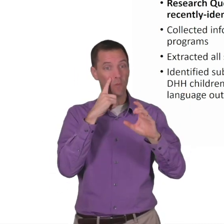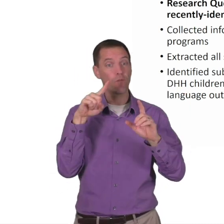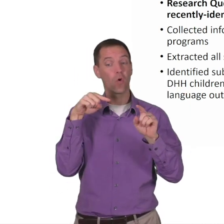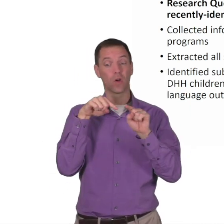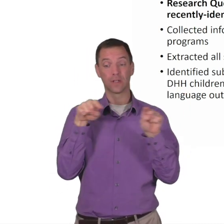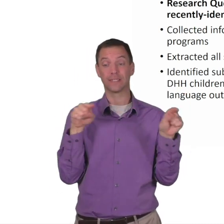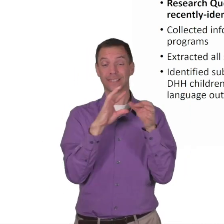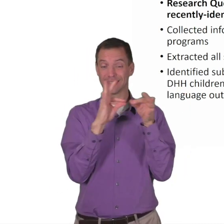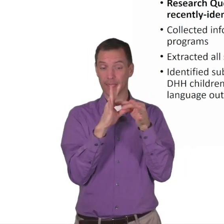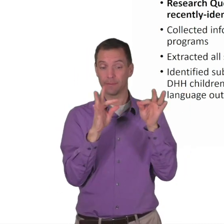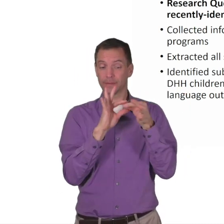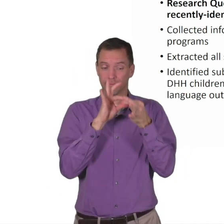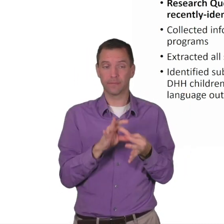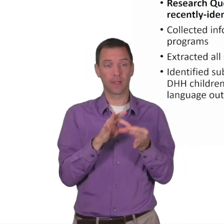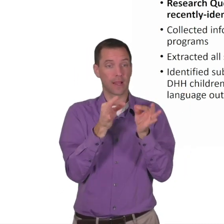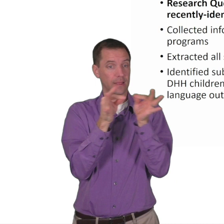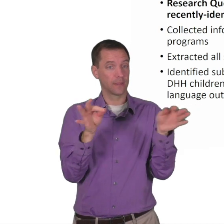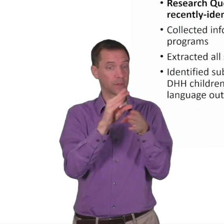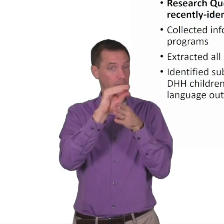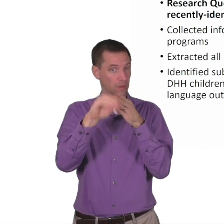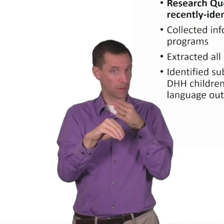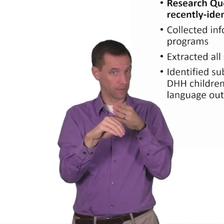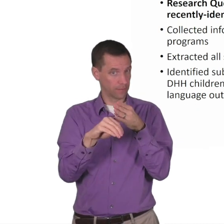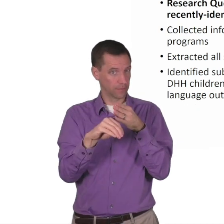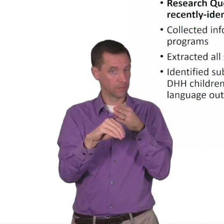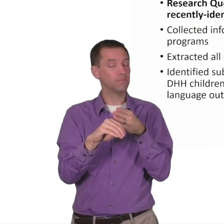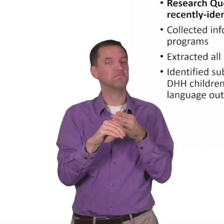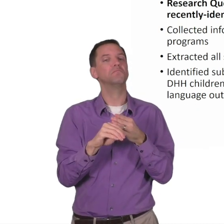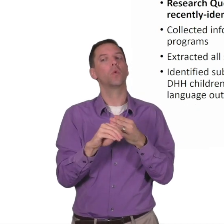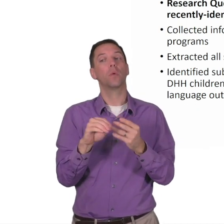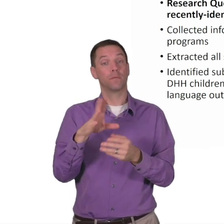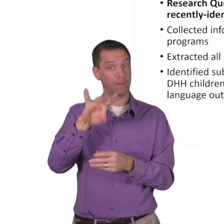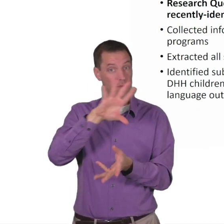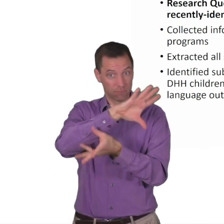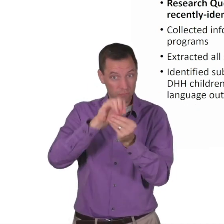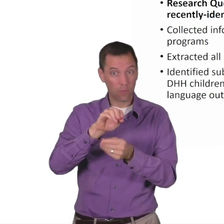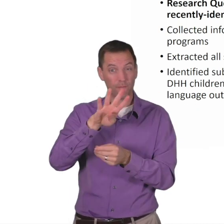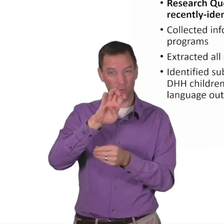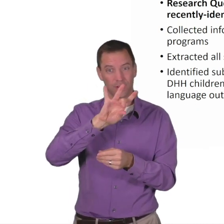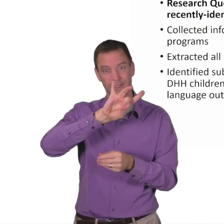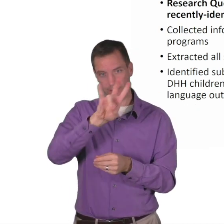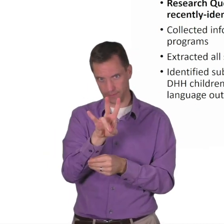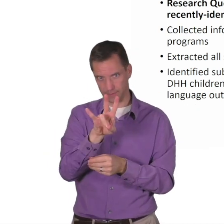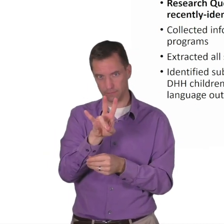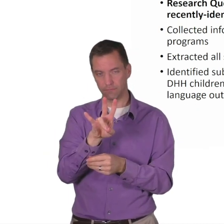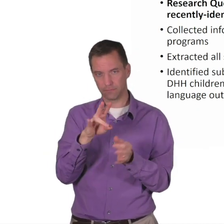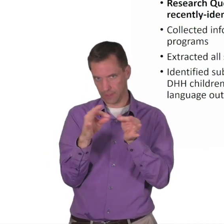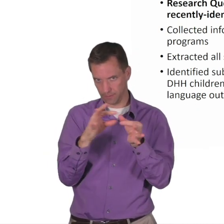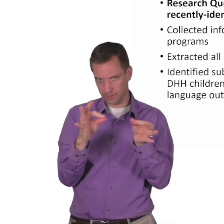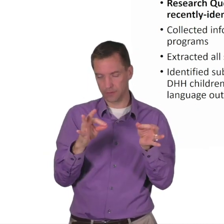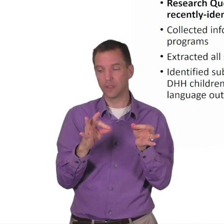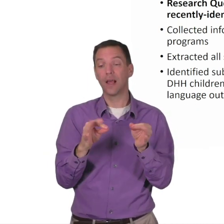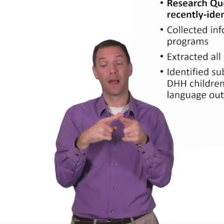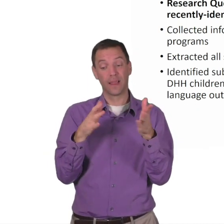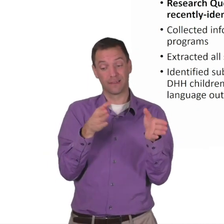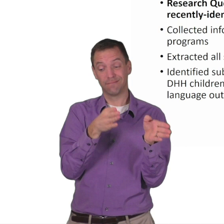them, looking for any statements about language outcomes. We found a total of 487